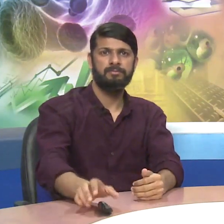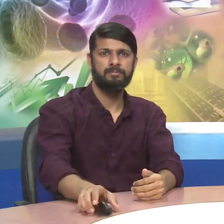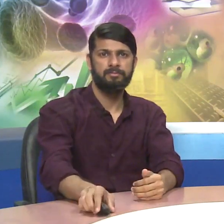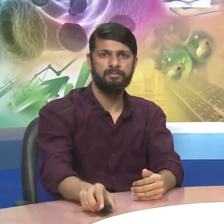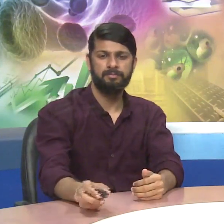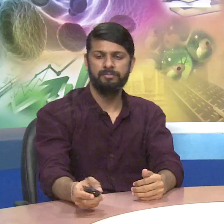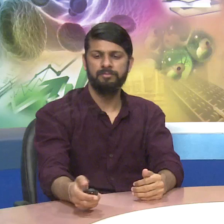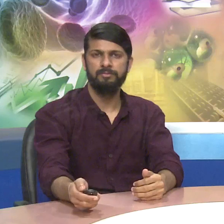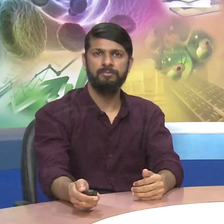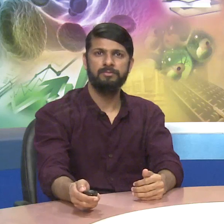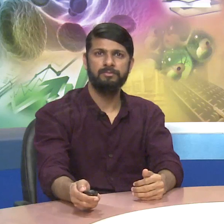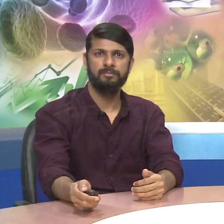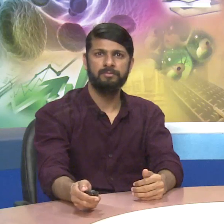constitutional provision.